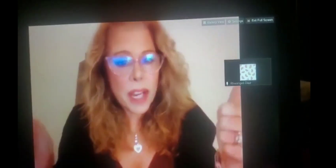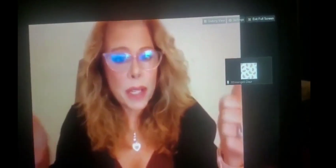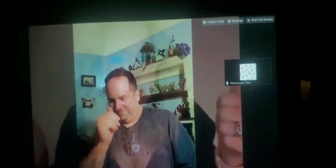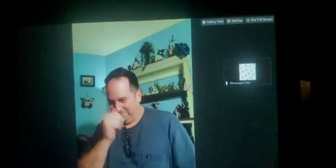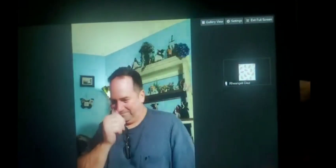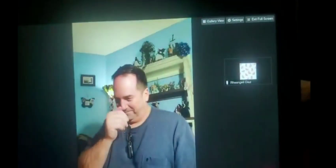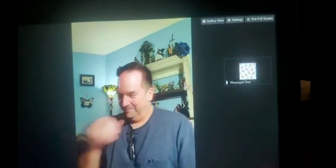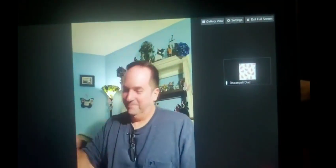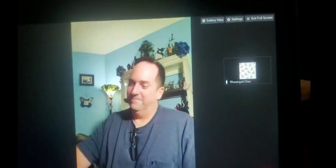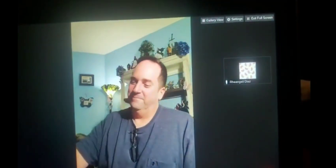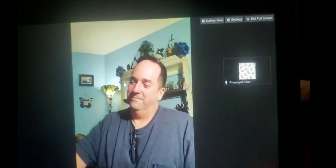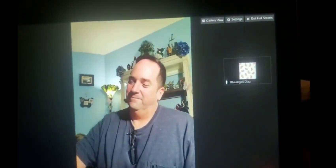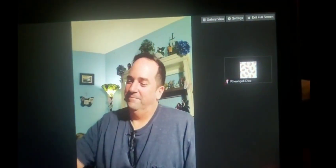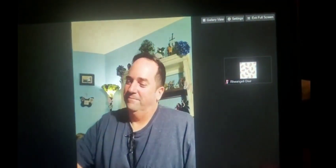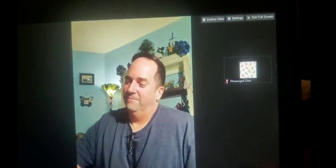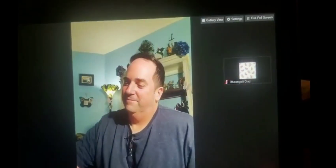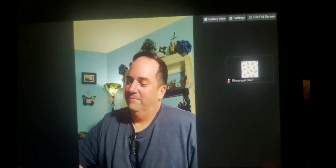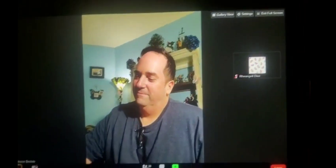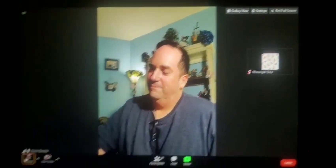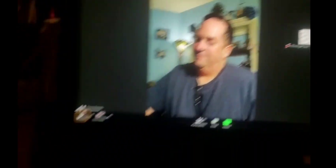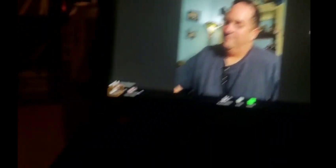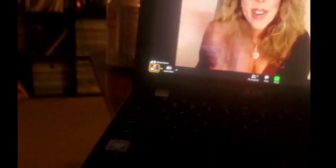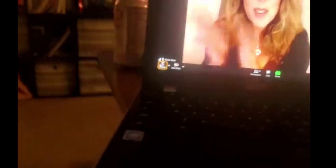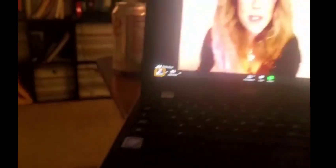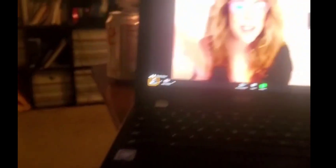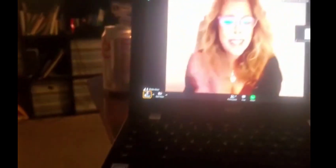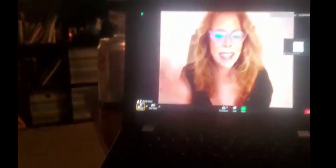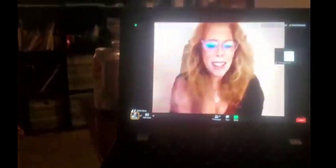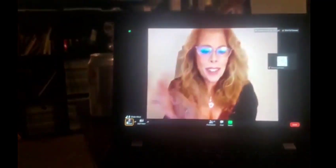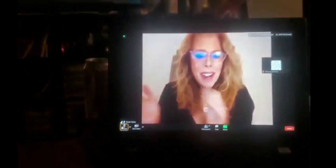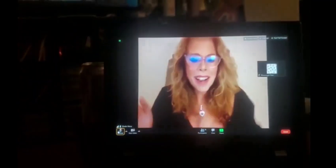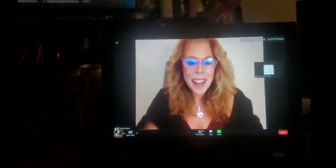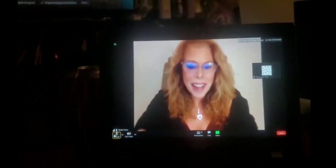stand-up that was pretty amazing thank you julio well well stand-up that was